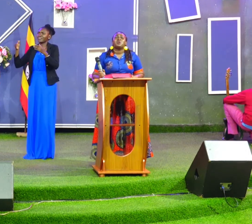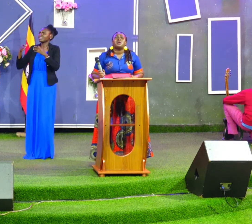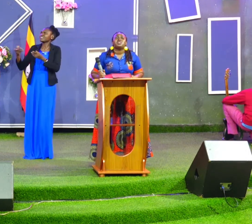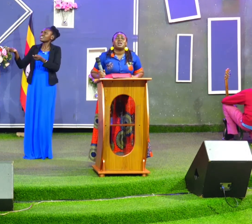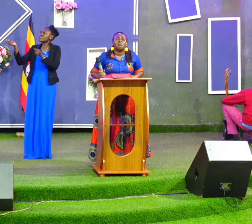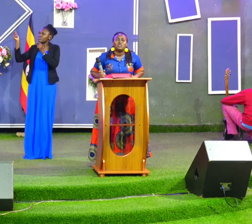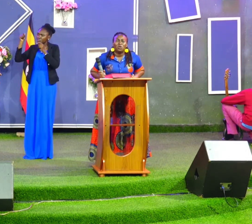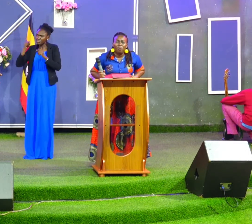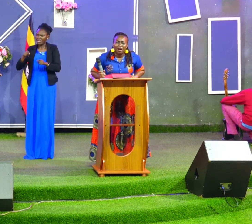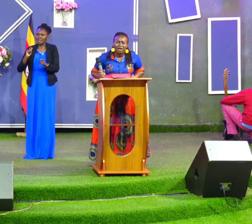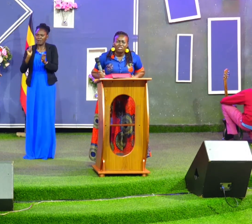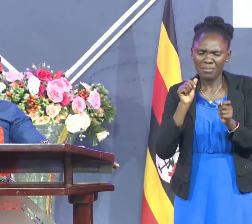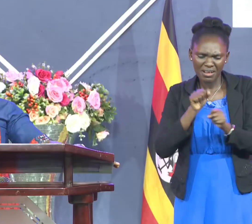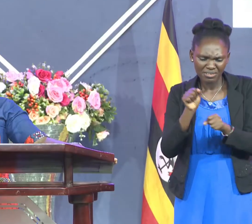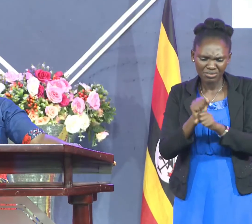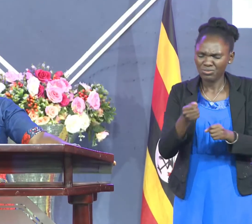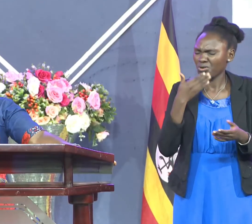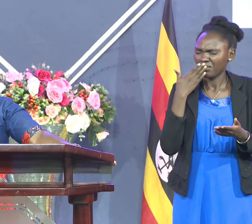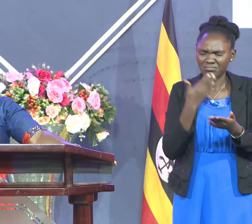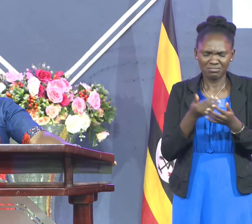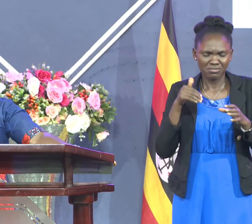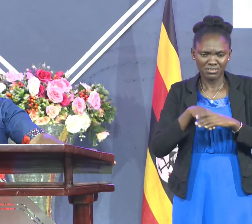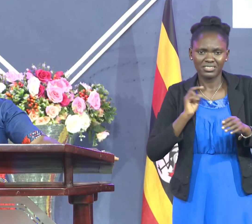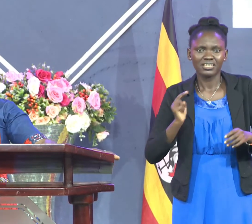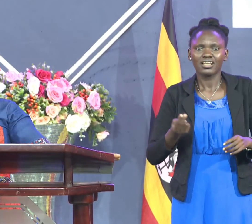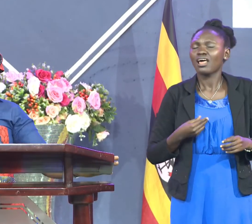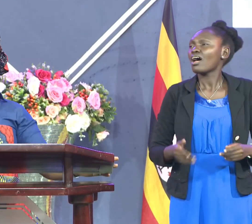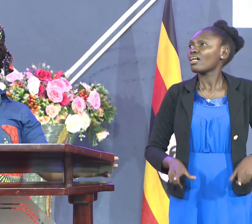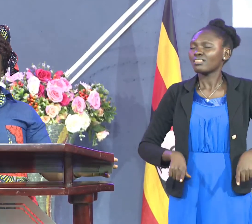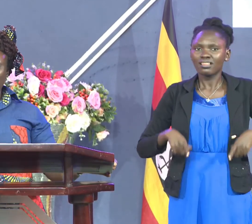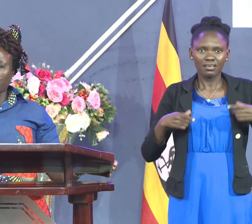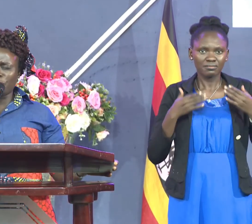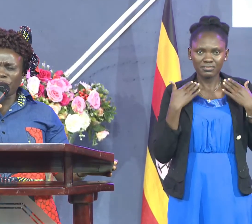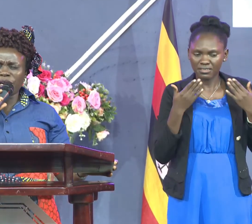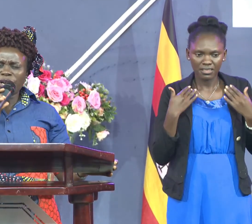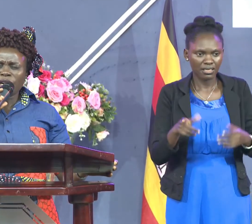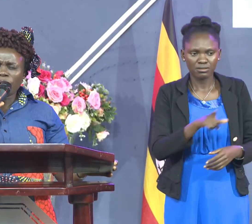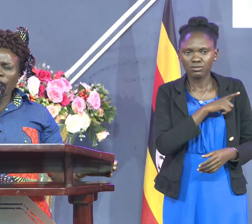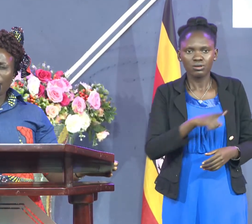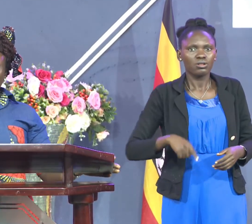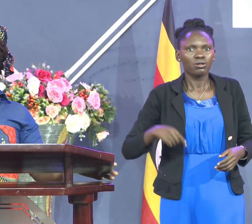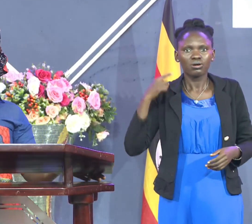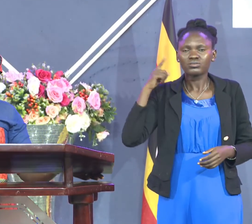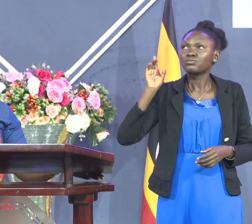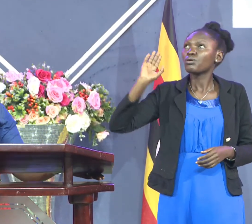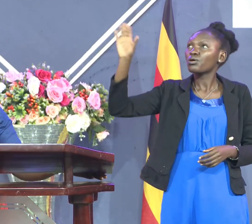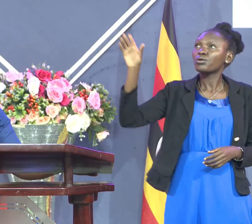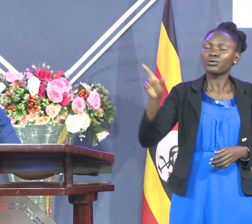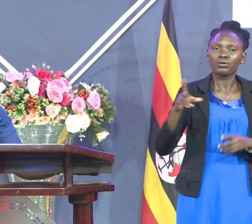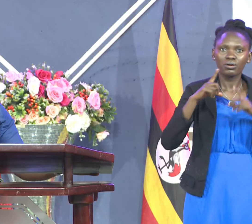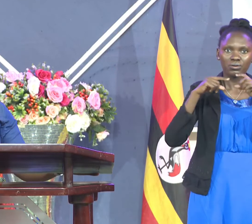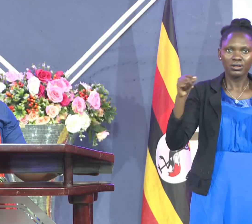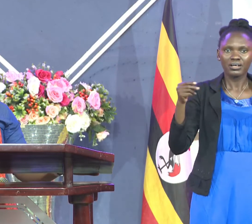kigenda kukola omulimu omulungi mu bulamu bwaffe weebale nnyo mukama olw'ekigambo kyo Webala omwoyo